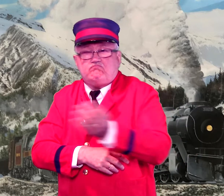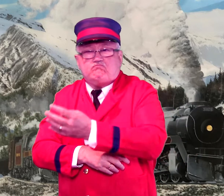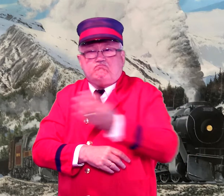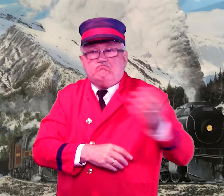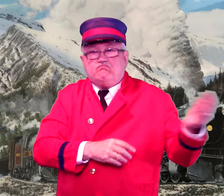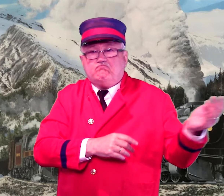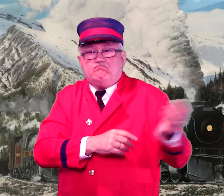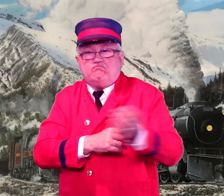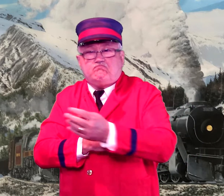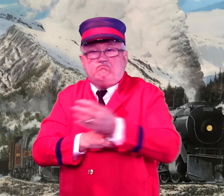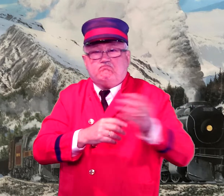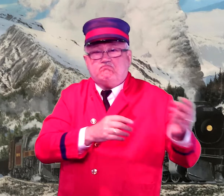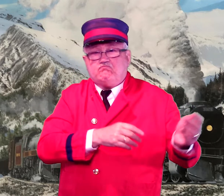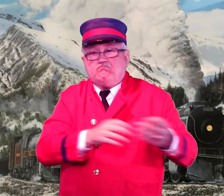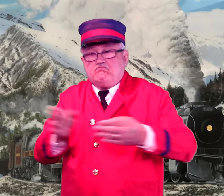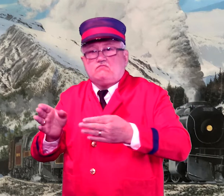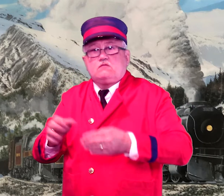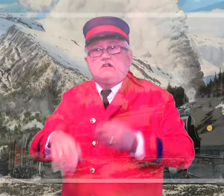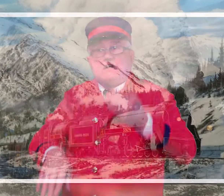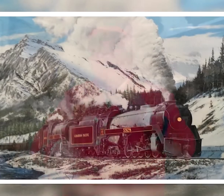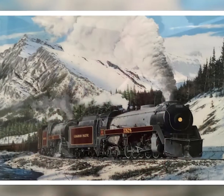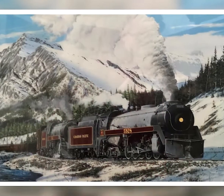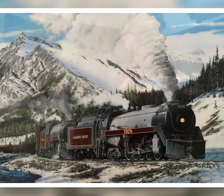train that was coming from the west.